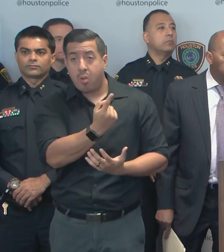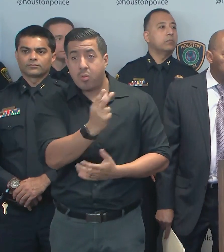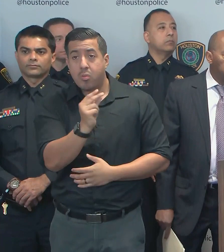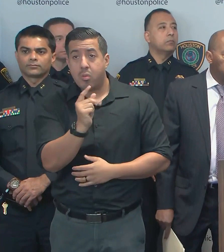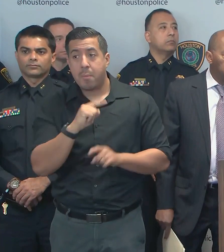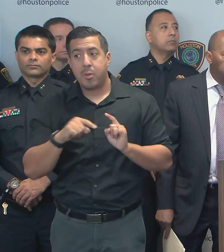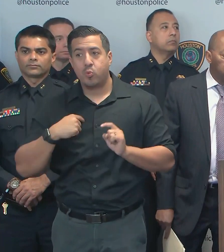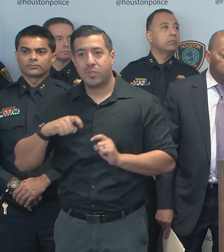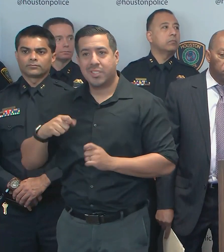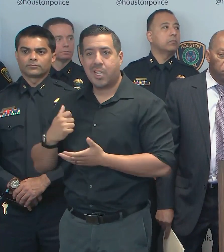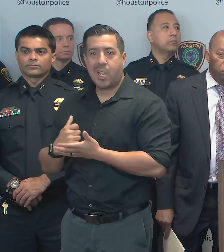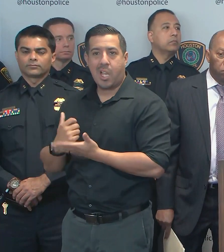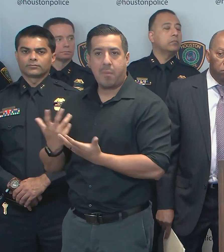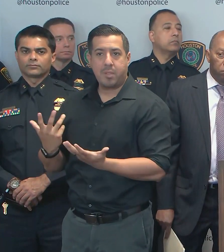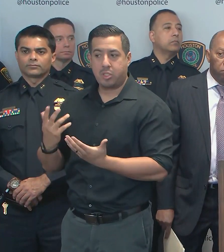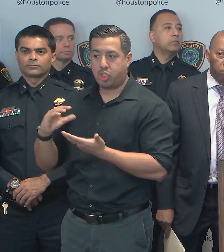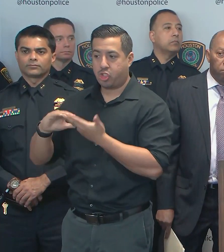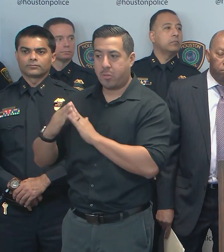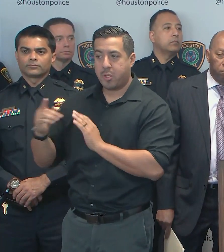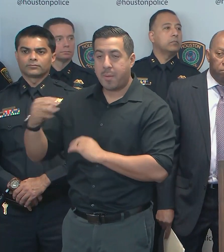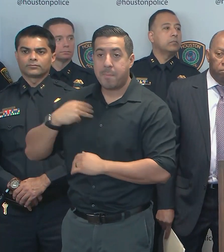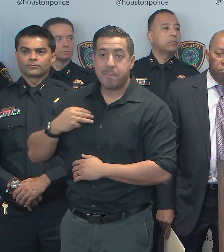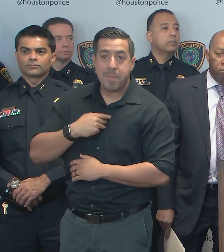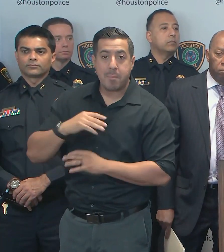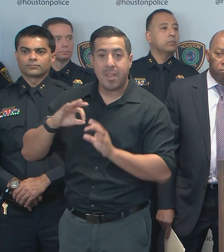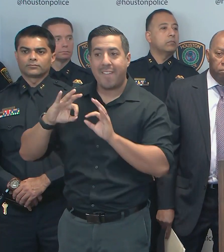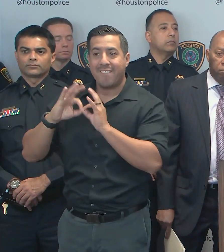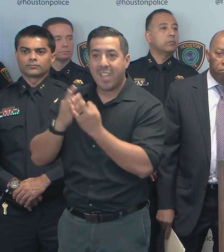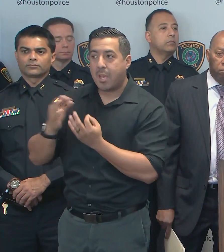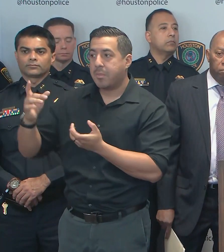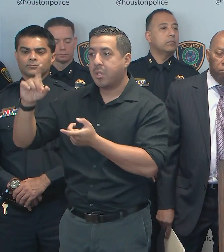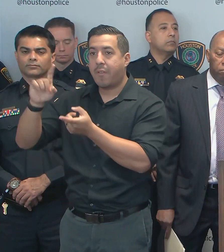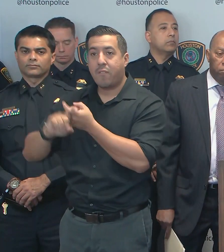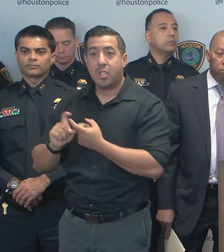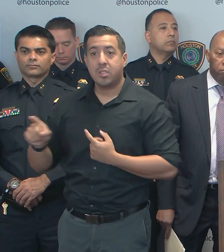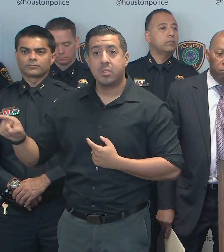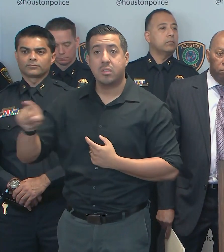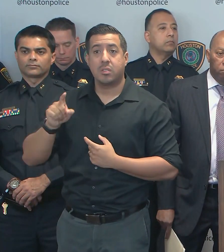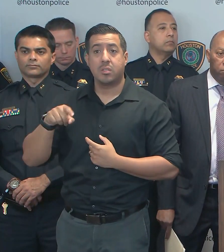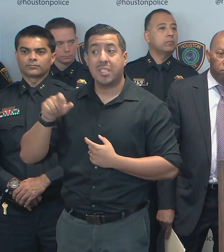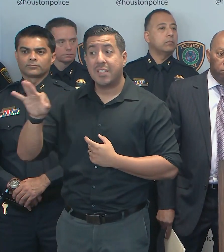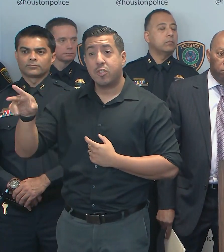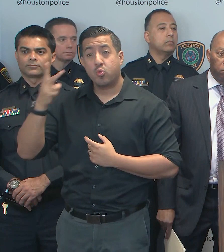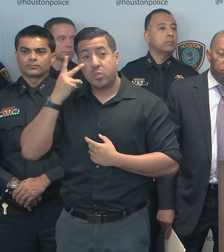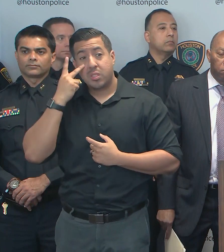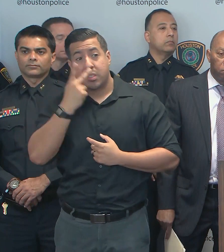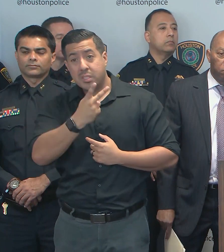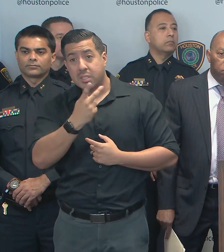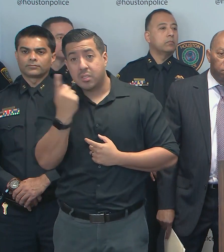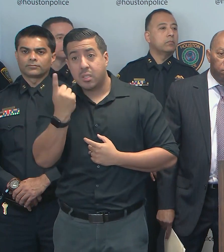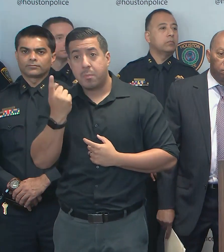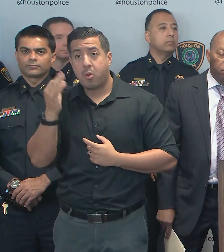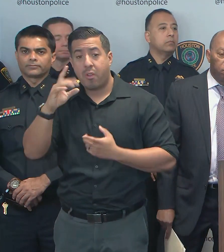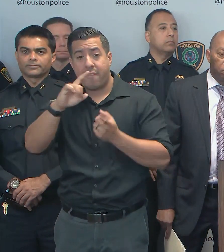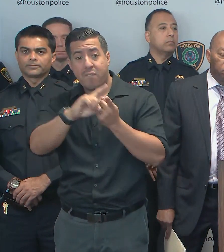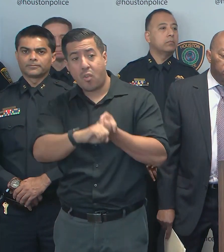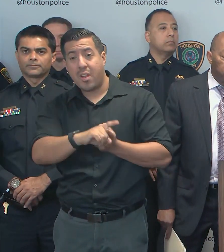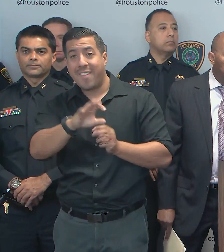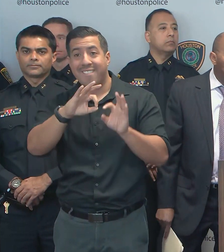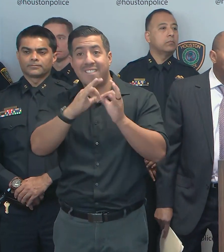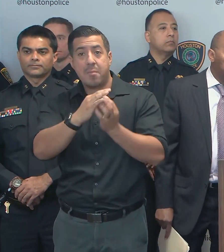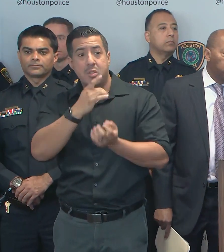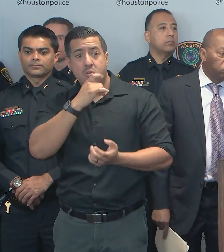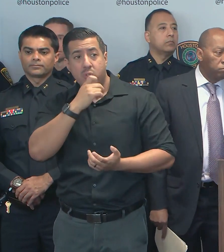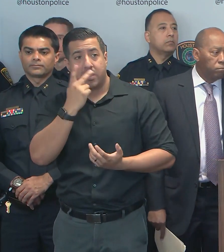some help. Community members, family members, friends. If you think or you see one of your friends or one of your